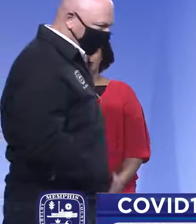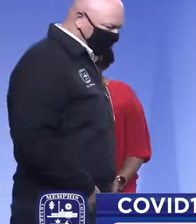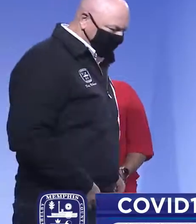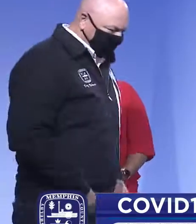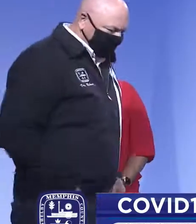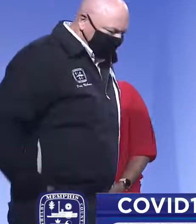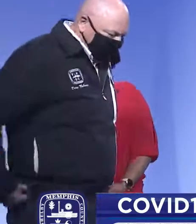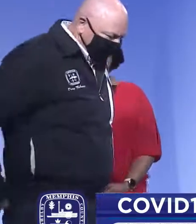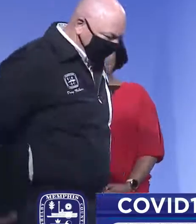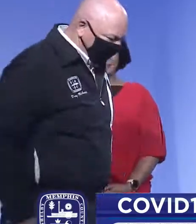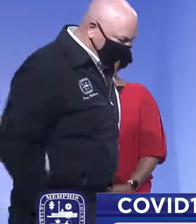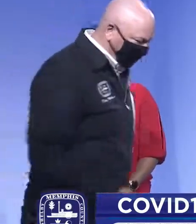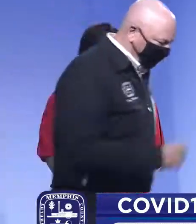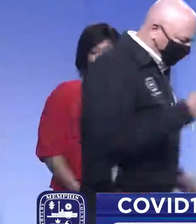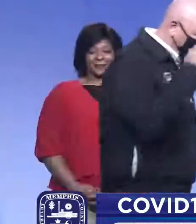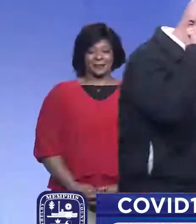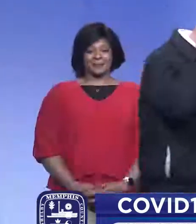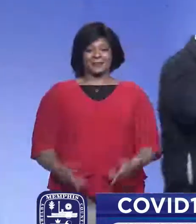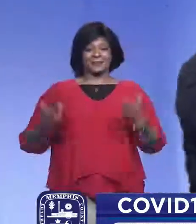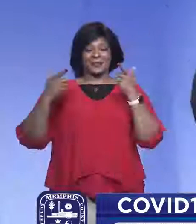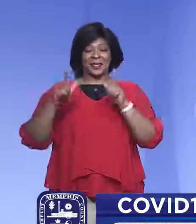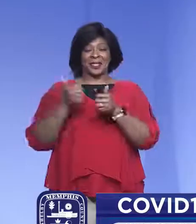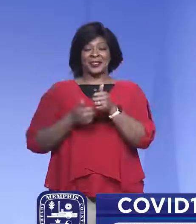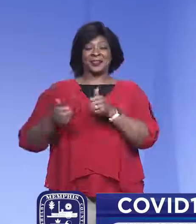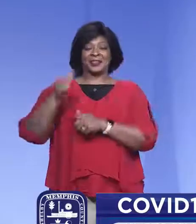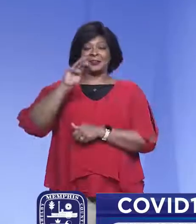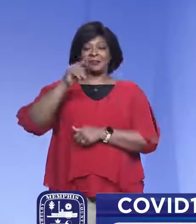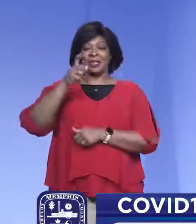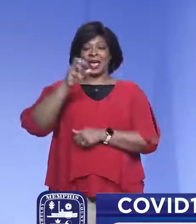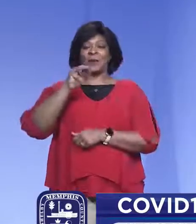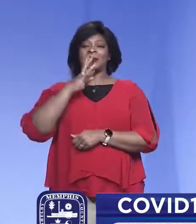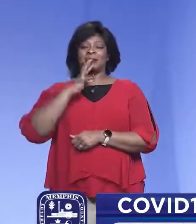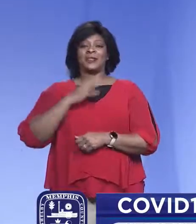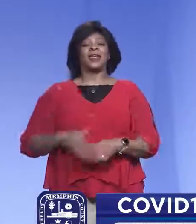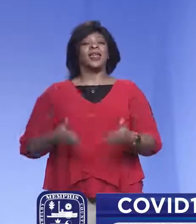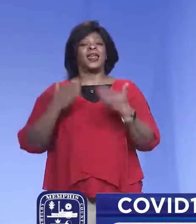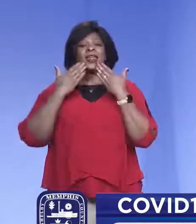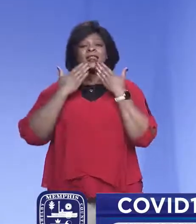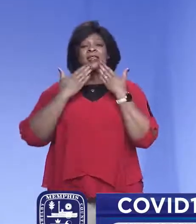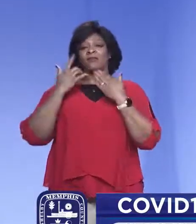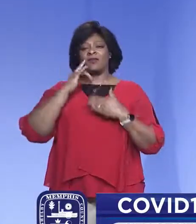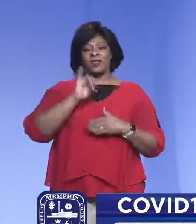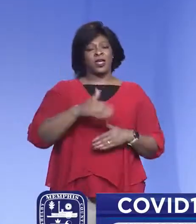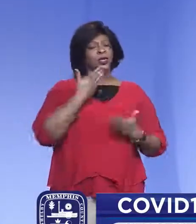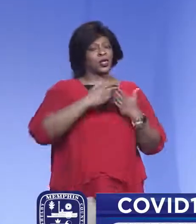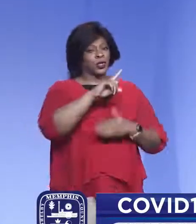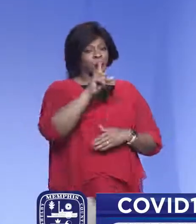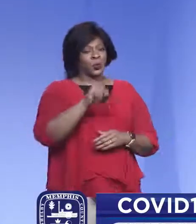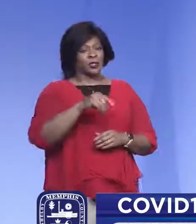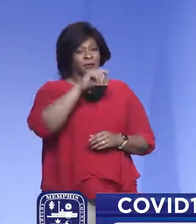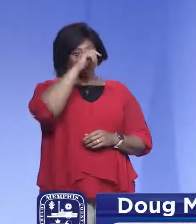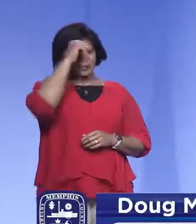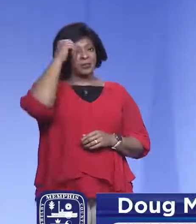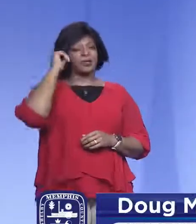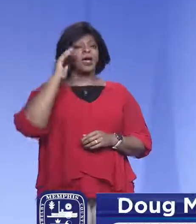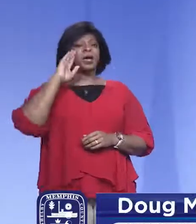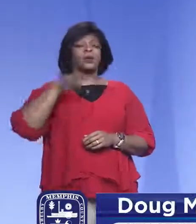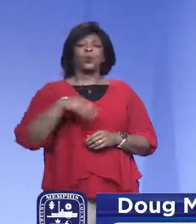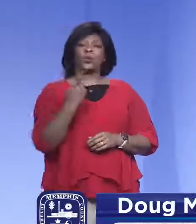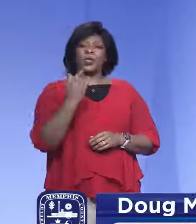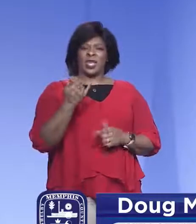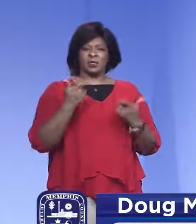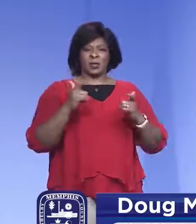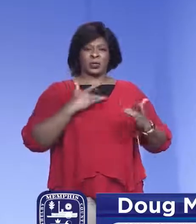levels? let Chief Gowan speak to that. Well, thank you for that, Jenny. That's a good question, and I know that is one of